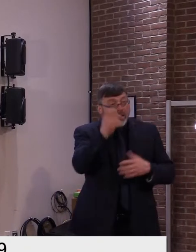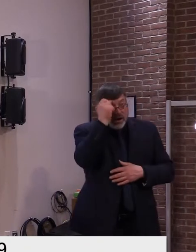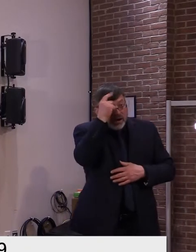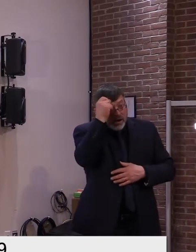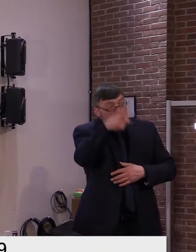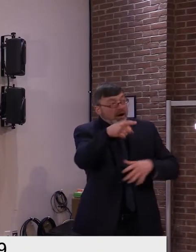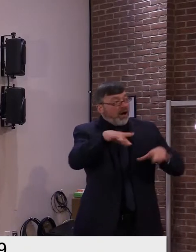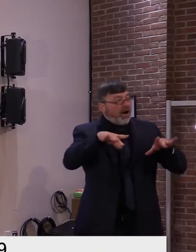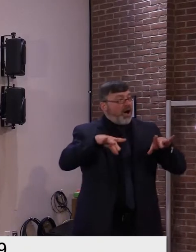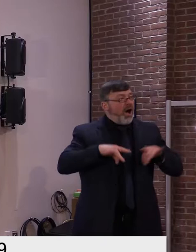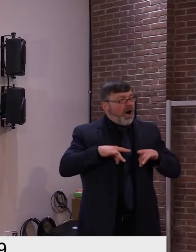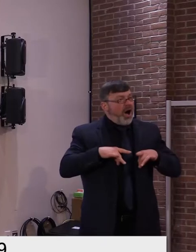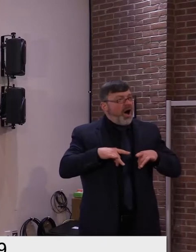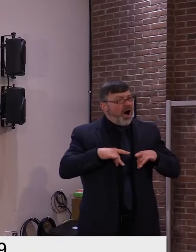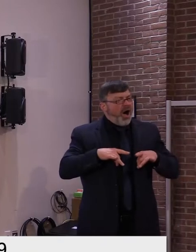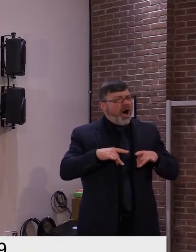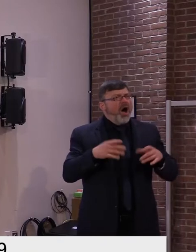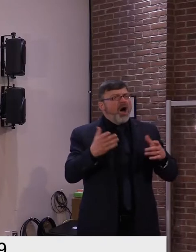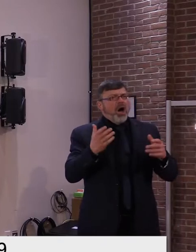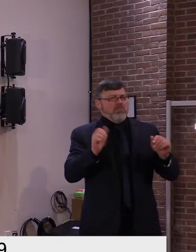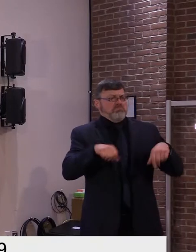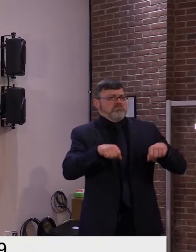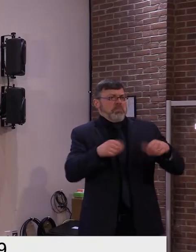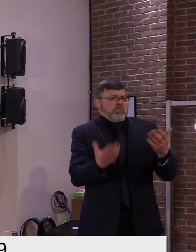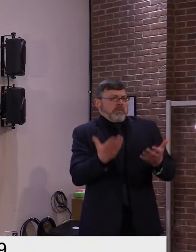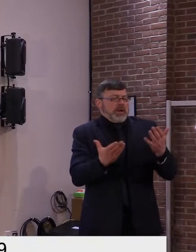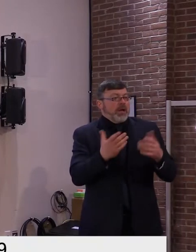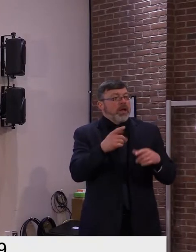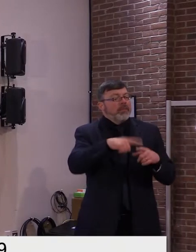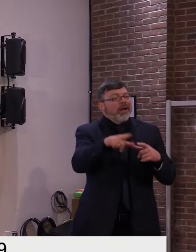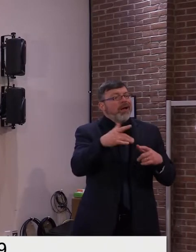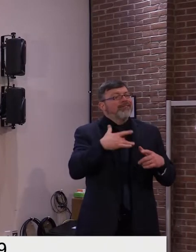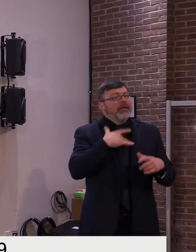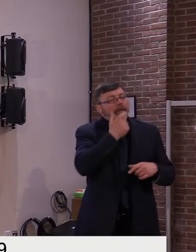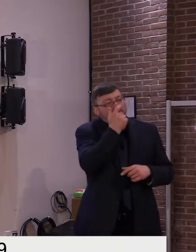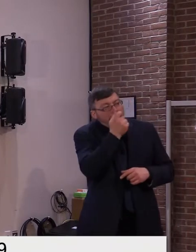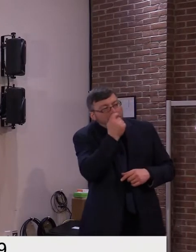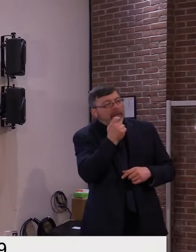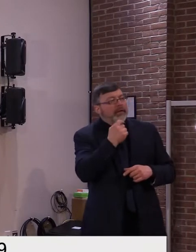how many vaccines work, including the flu vaccine.